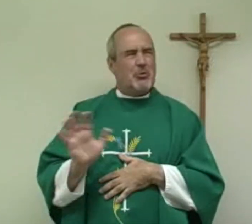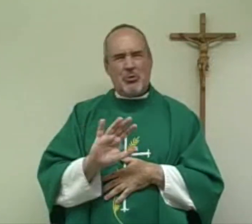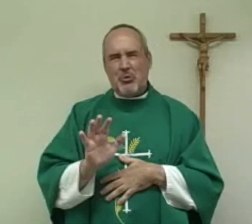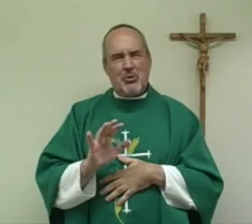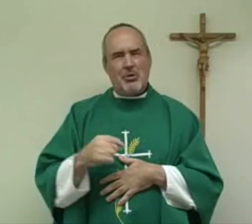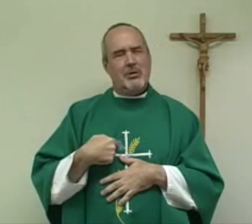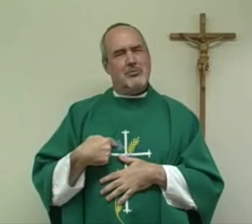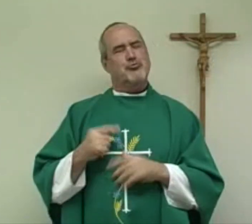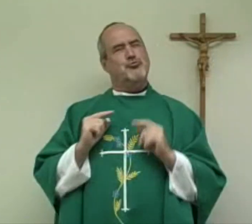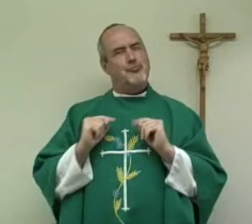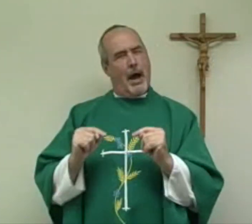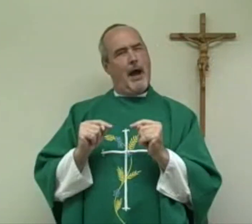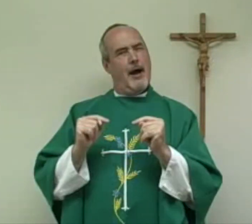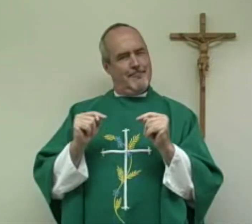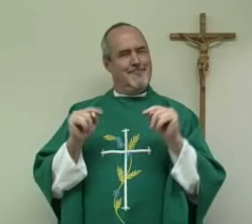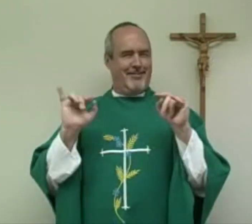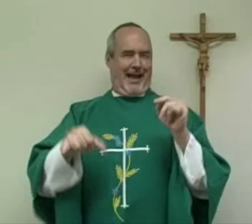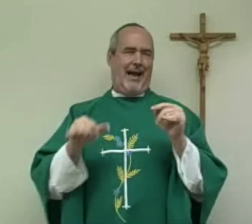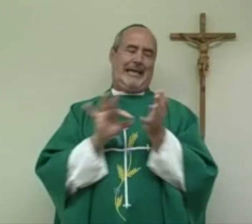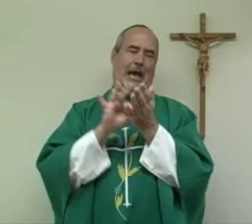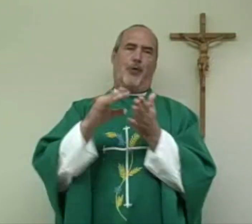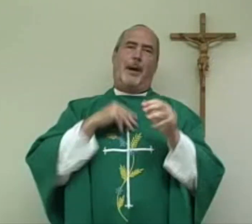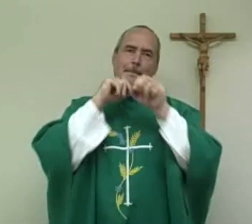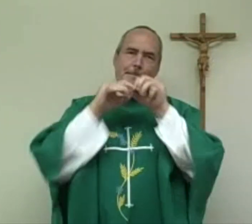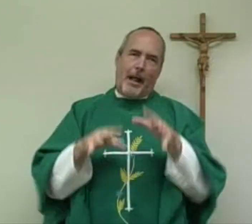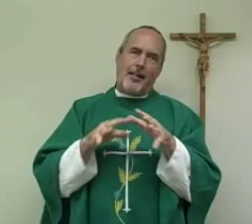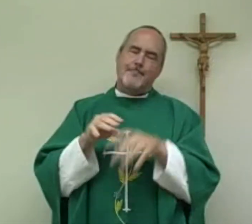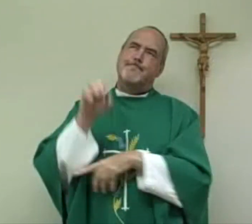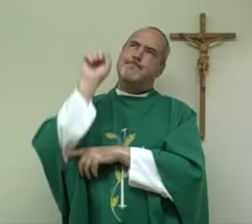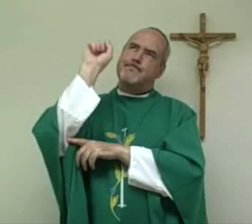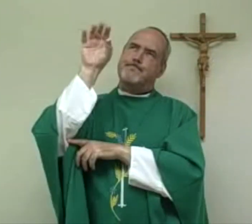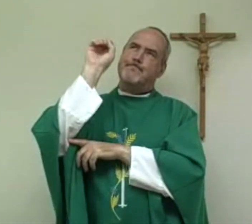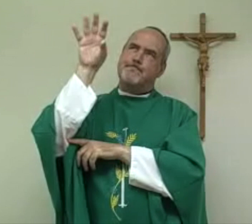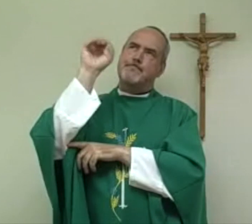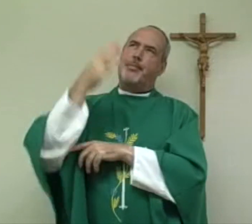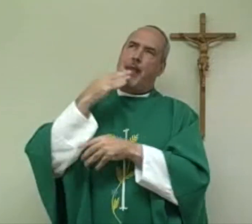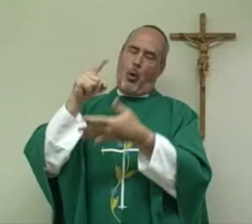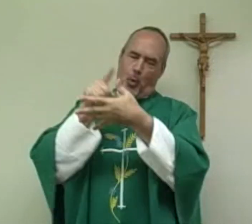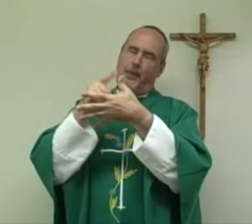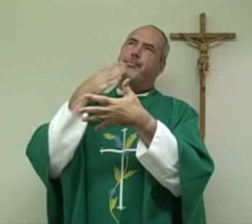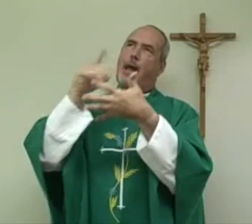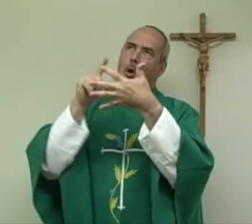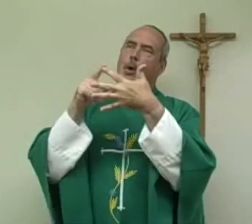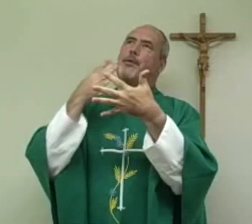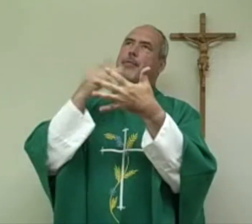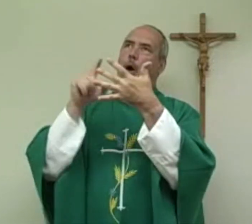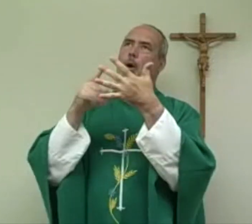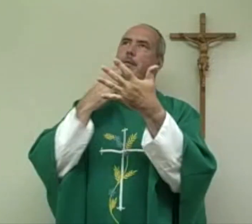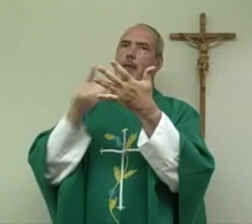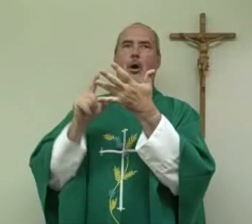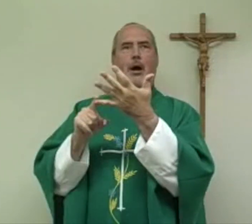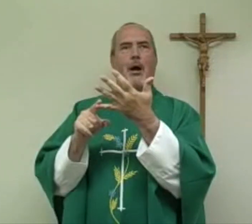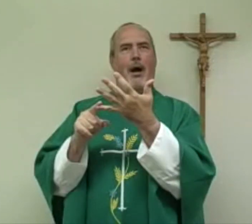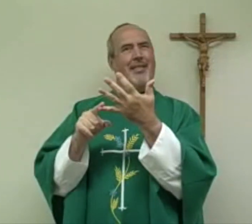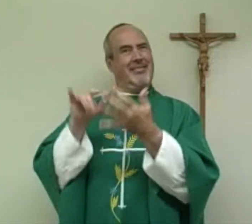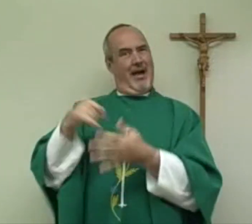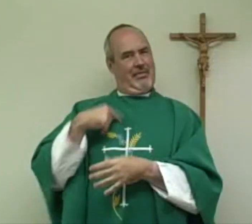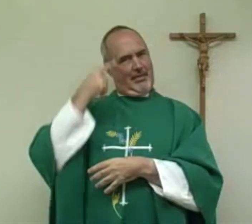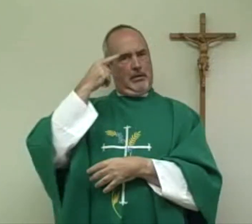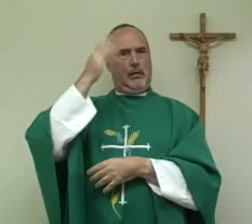Him for stuff, we're not going to say, "Hey, dude, thanks for everything." We have to count our blessings and thank Him specifically for everything